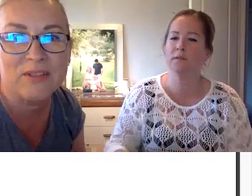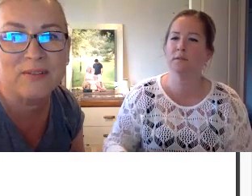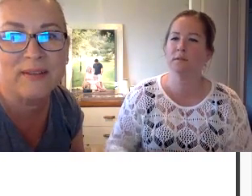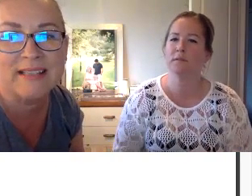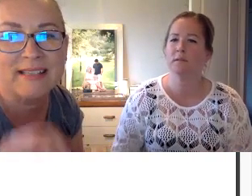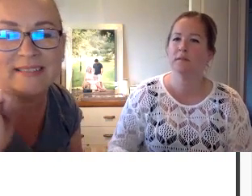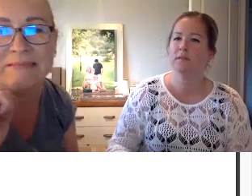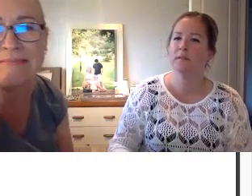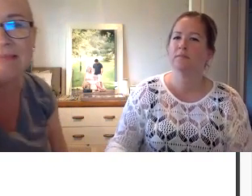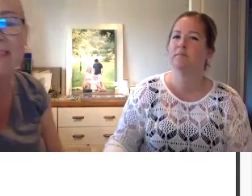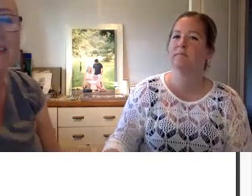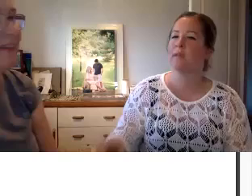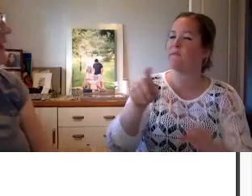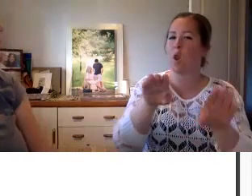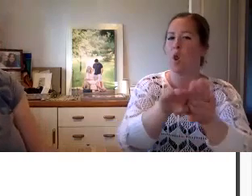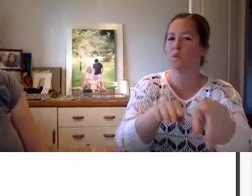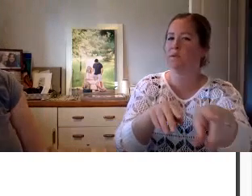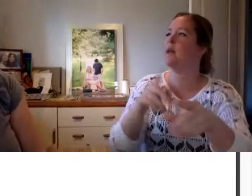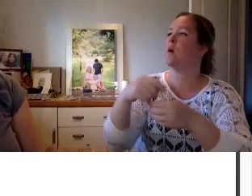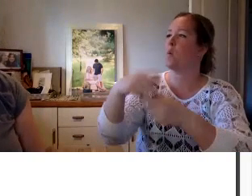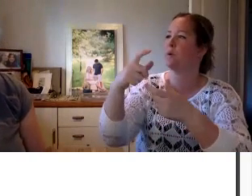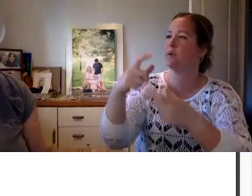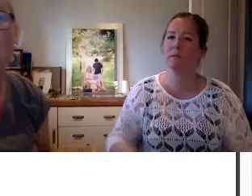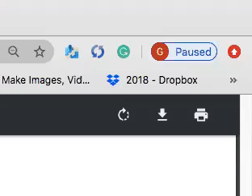Oh, sorry, we can't see it.